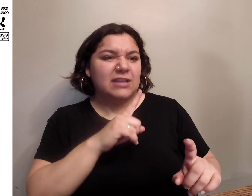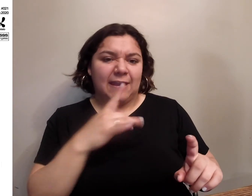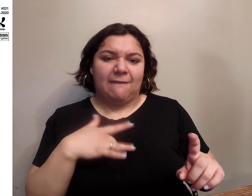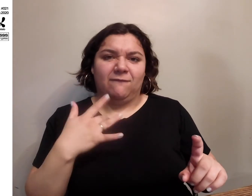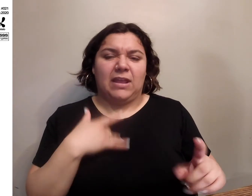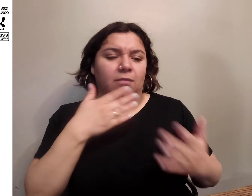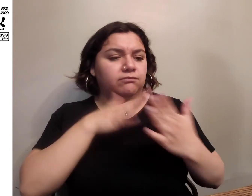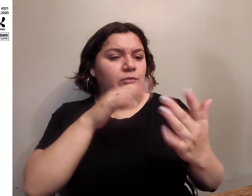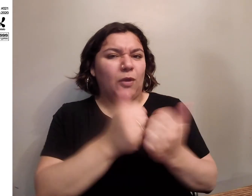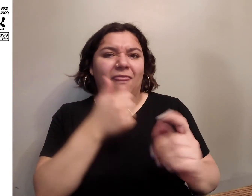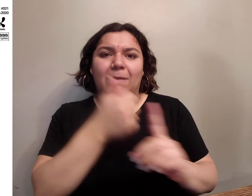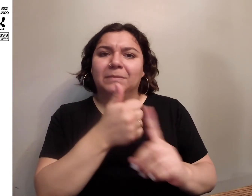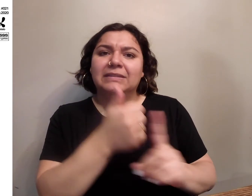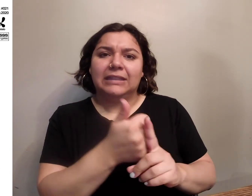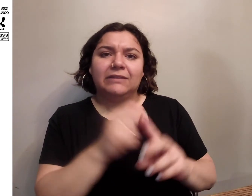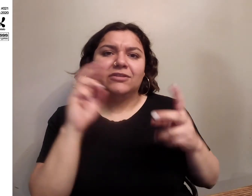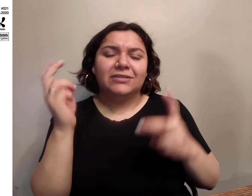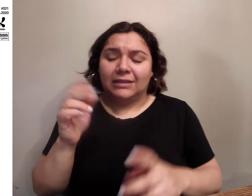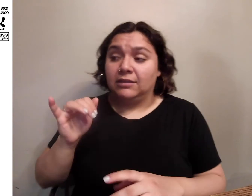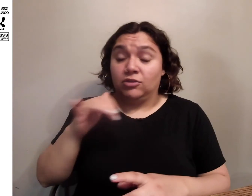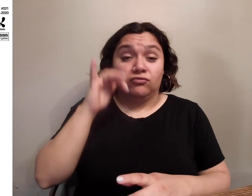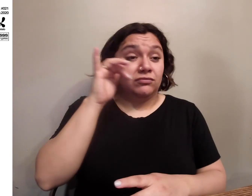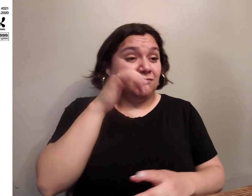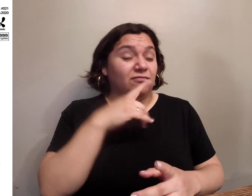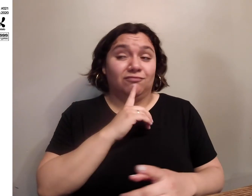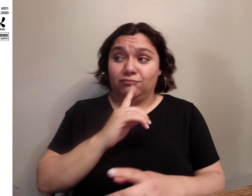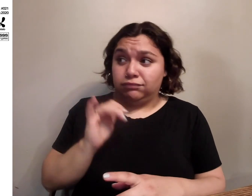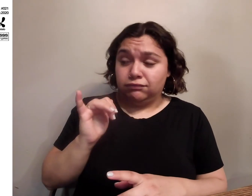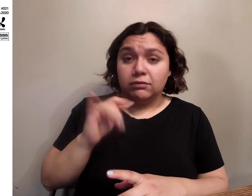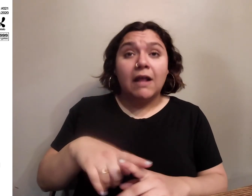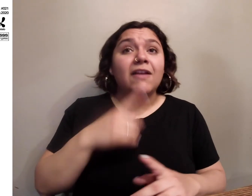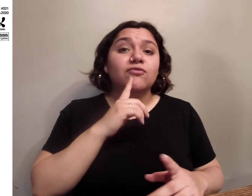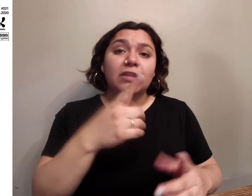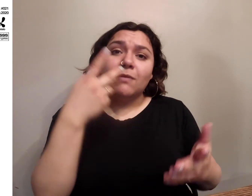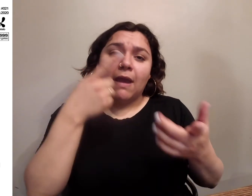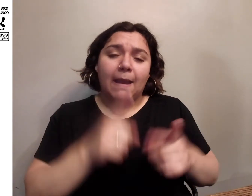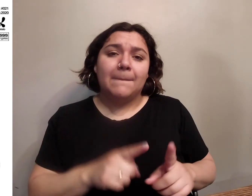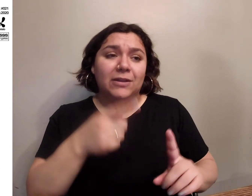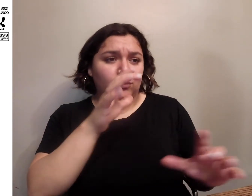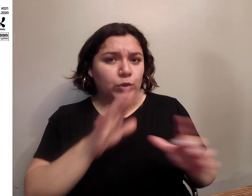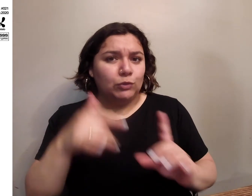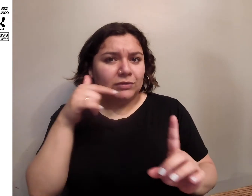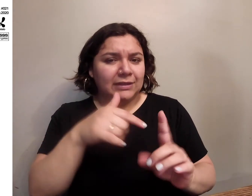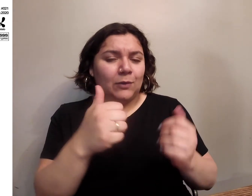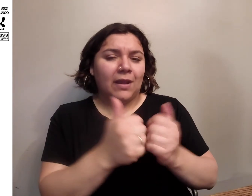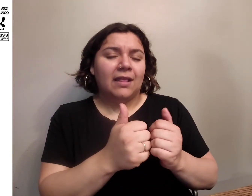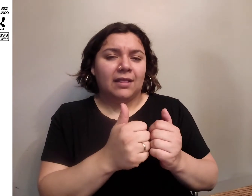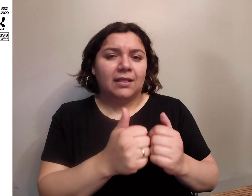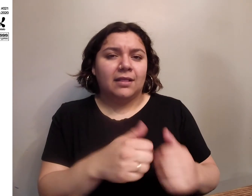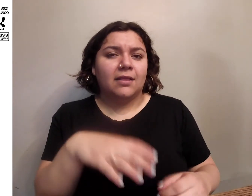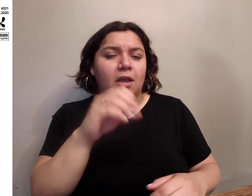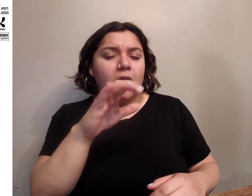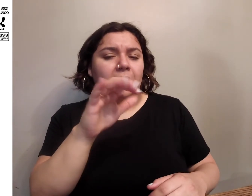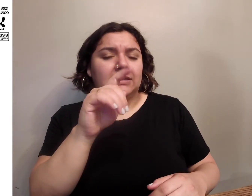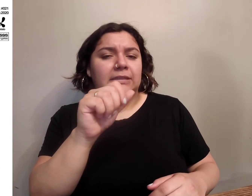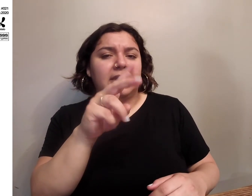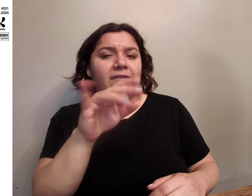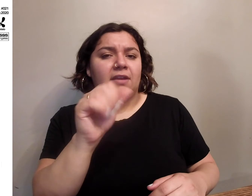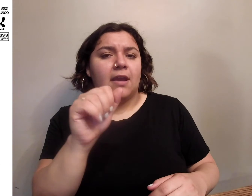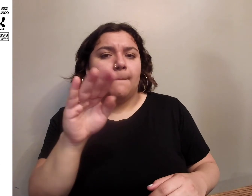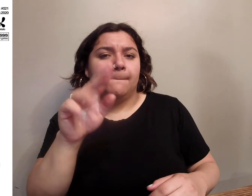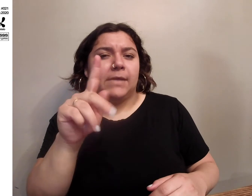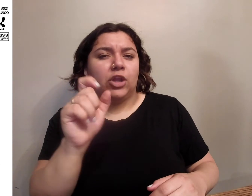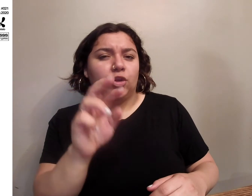themselves, which is precisely what it seems you did with Octavia Butler. And